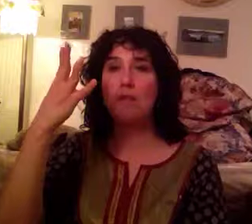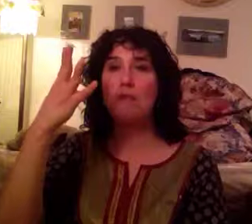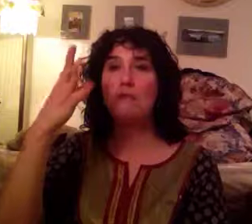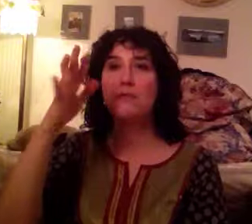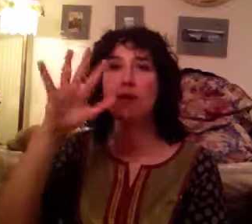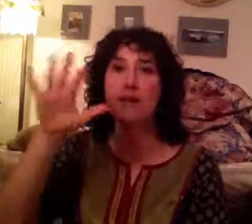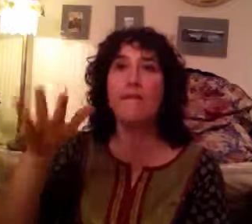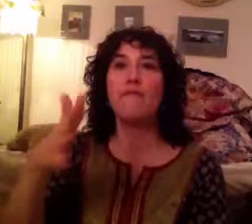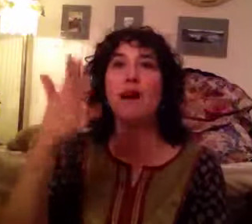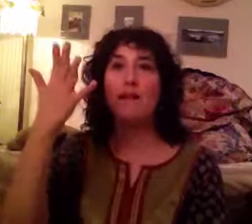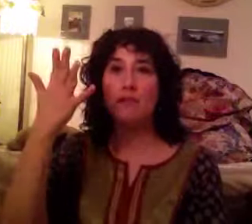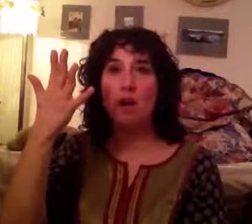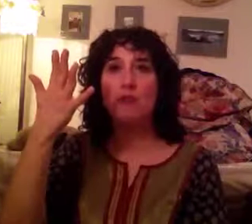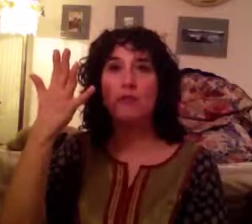$4, $5,